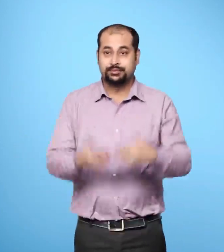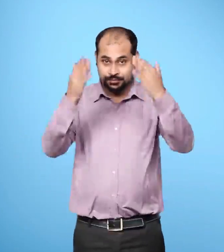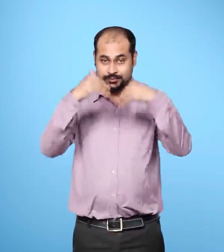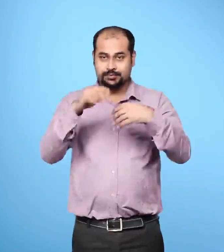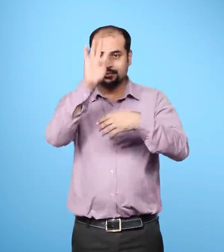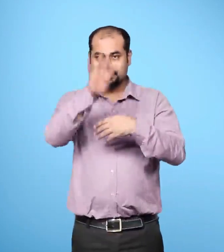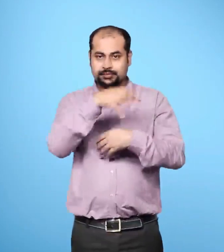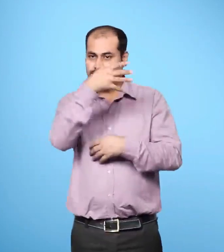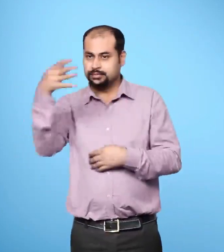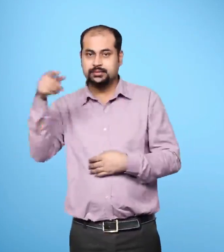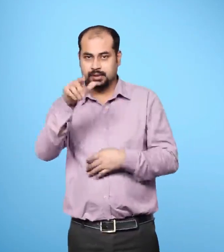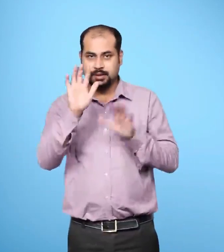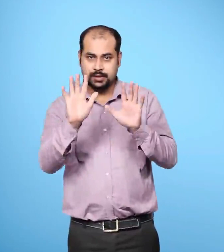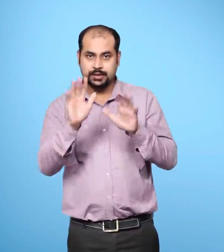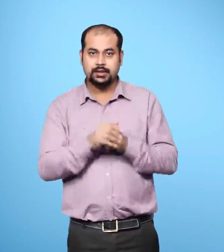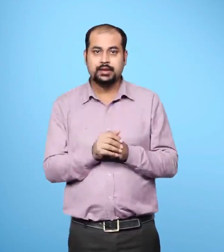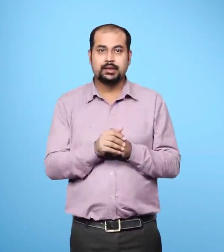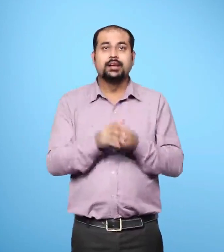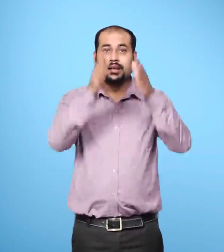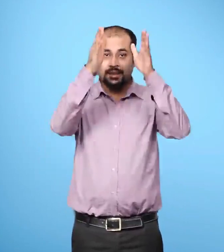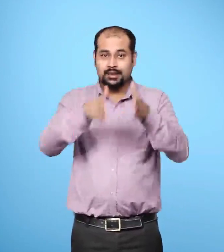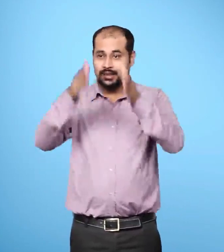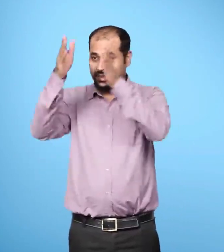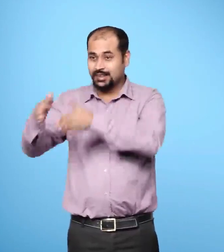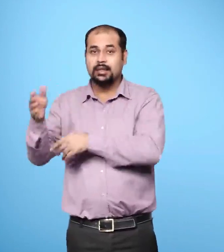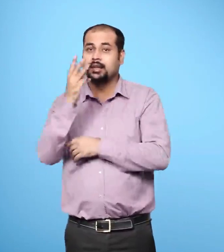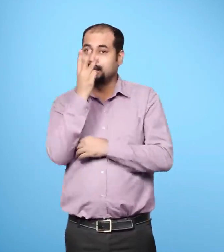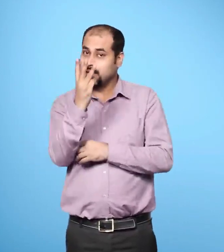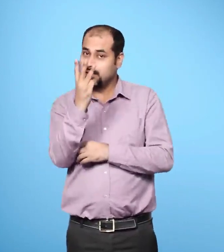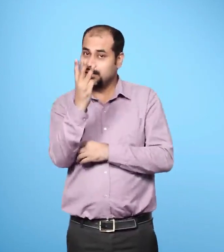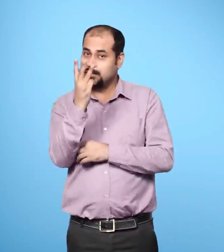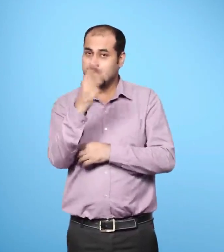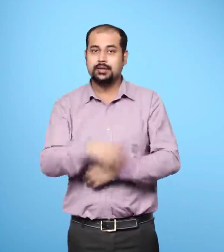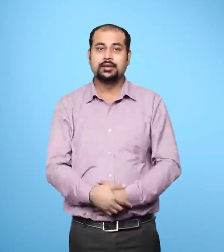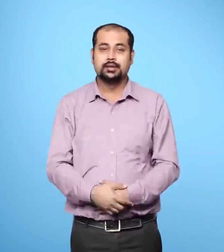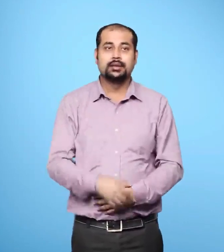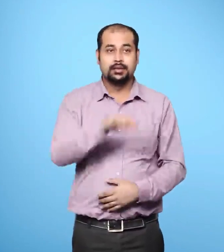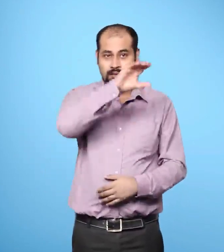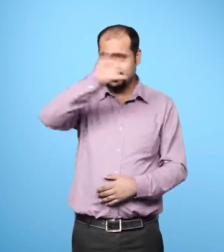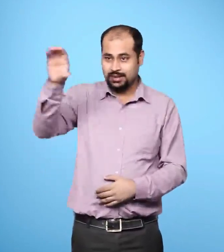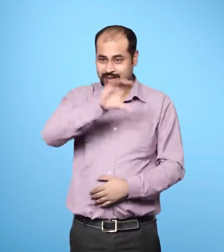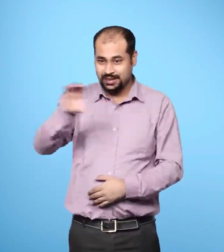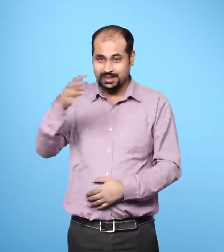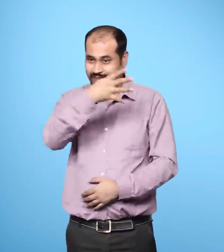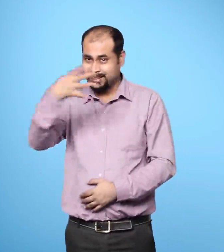Right here, a table with 3 columns and 6 rows is provided for the answer.